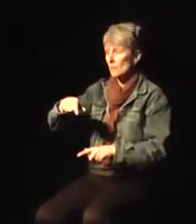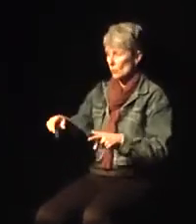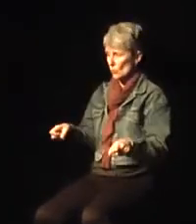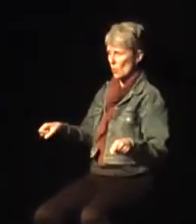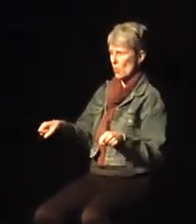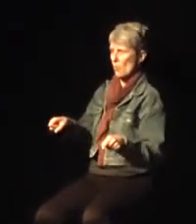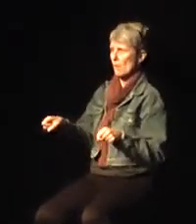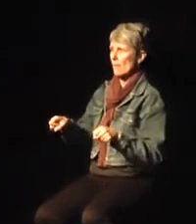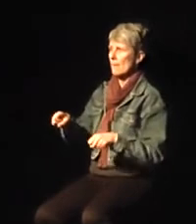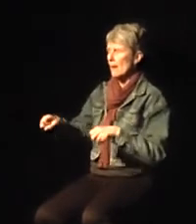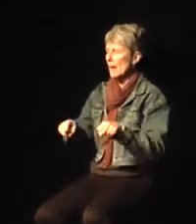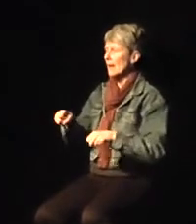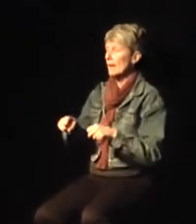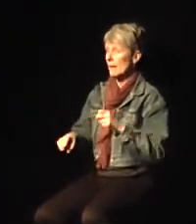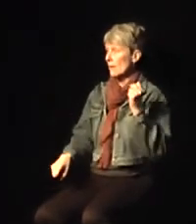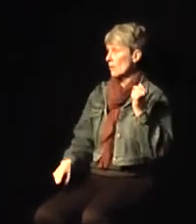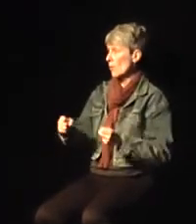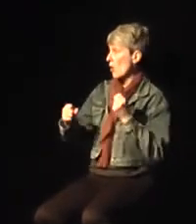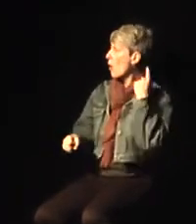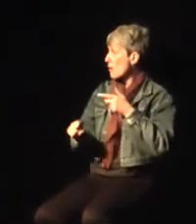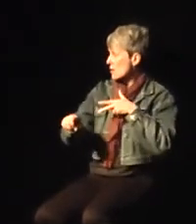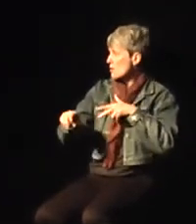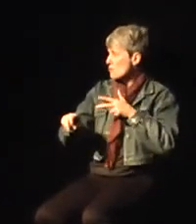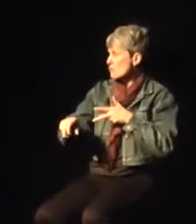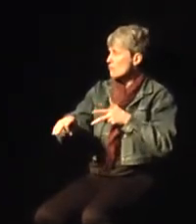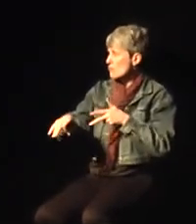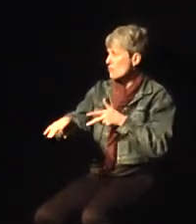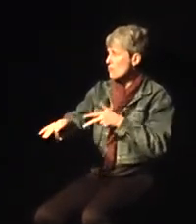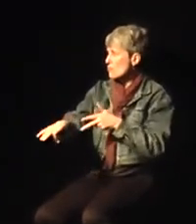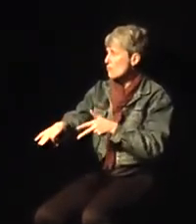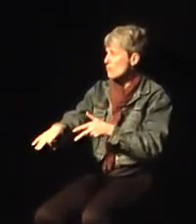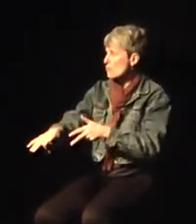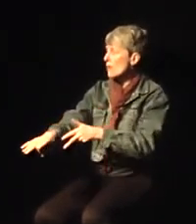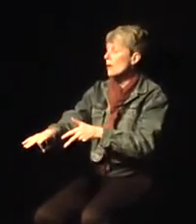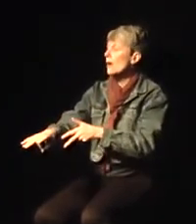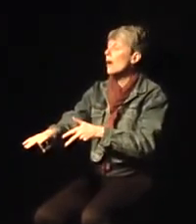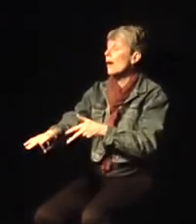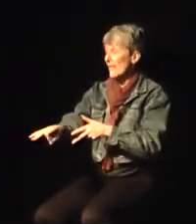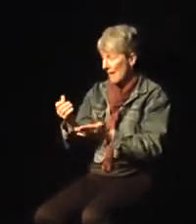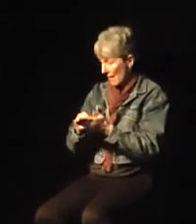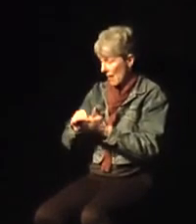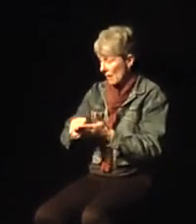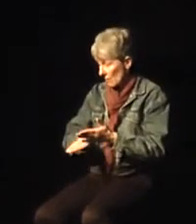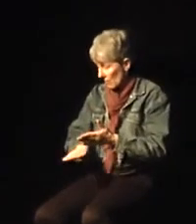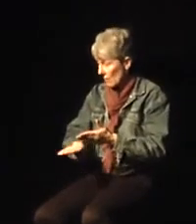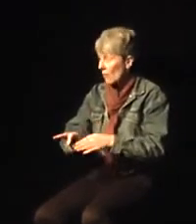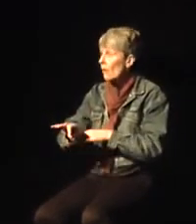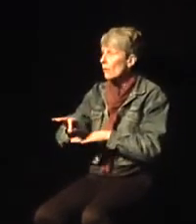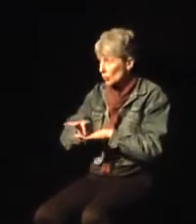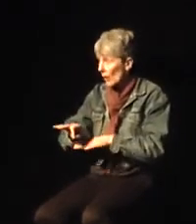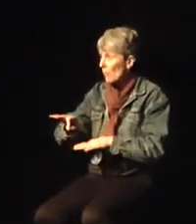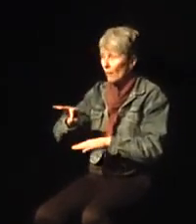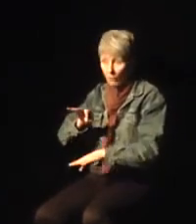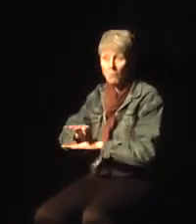bike. The car is still behind me. At the crest of the second hill, without effort, I jump with the